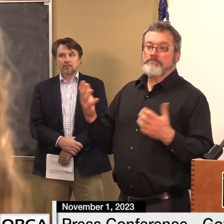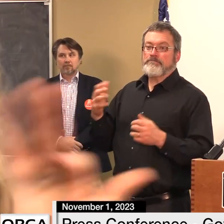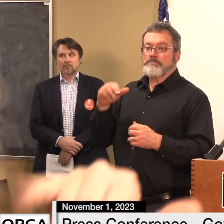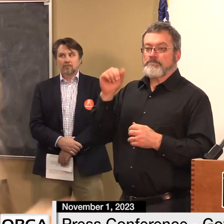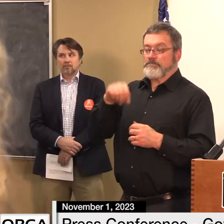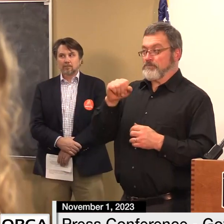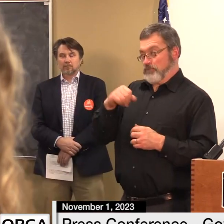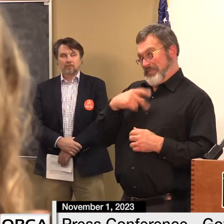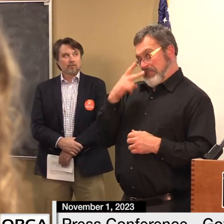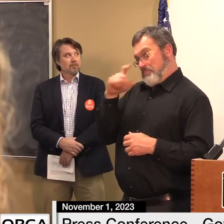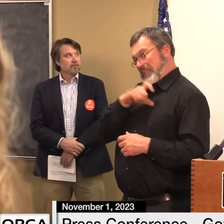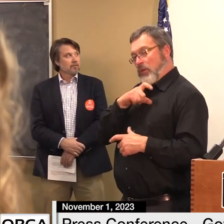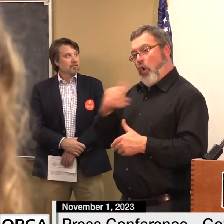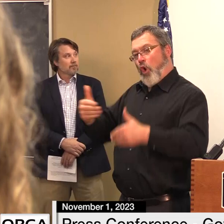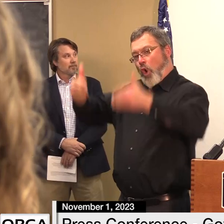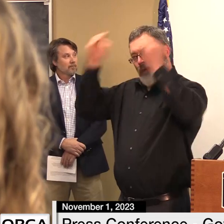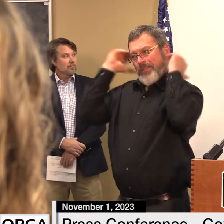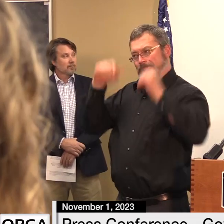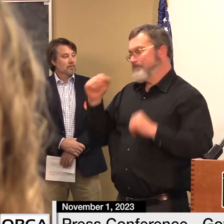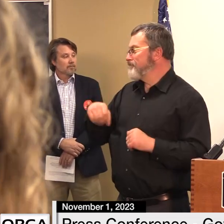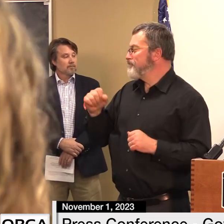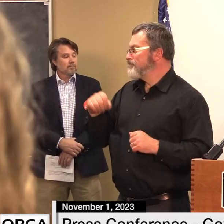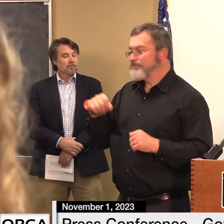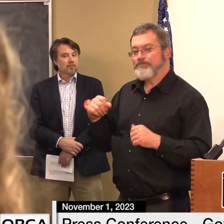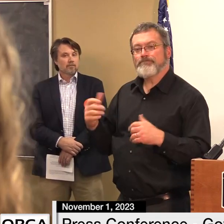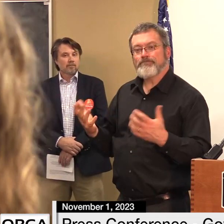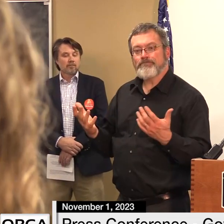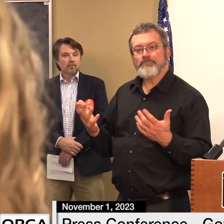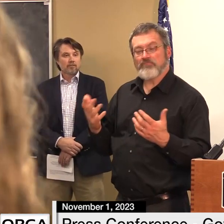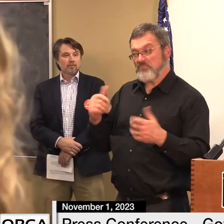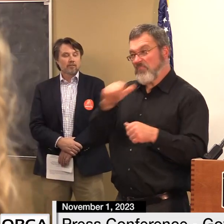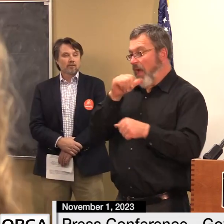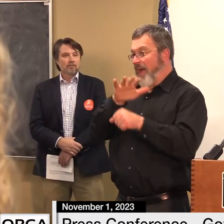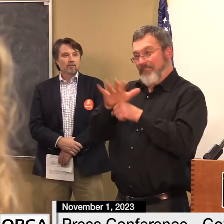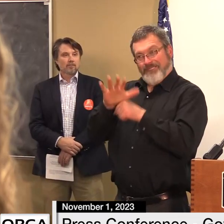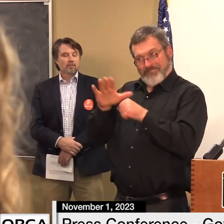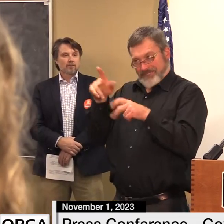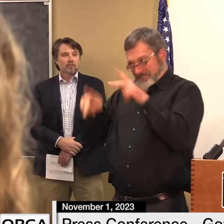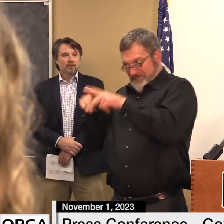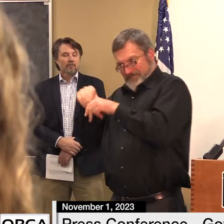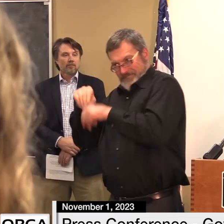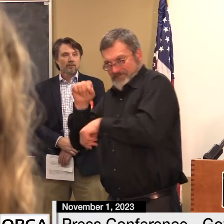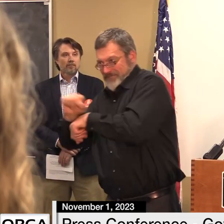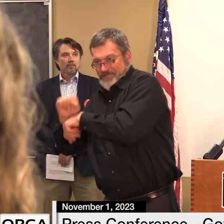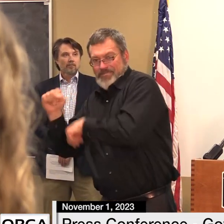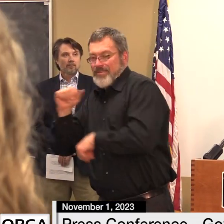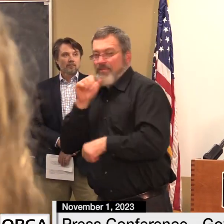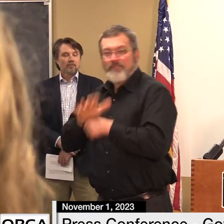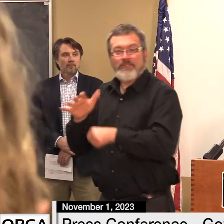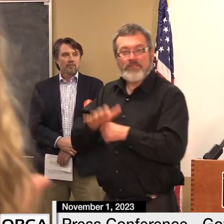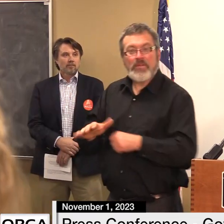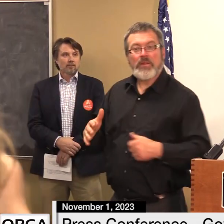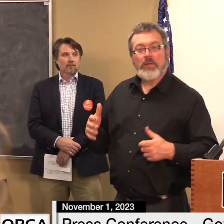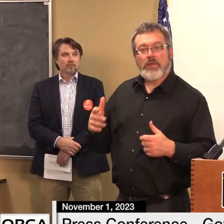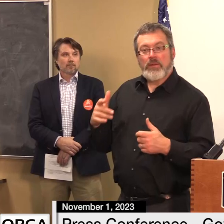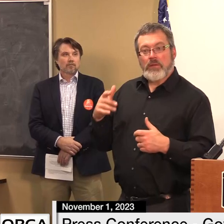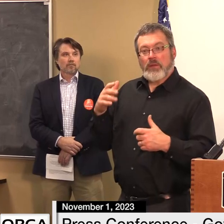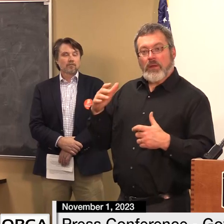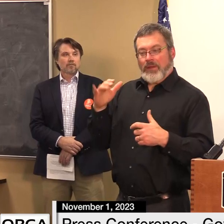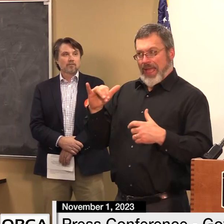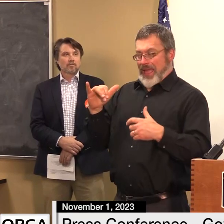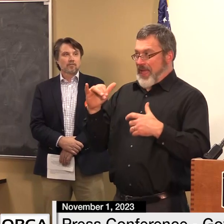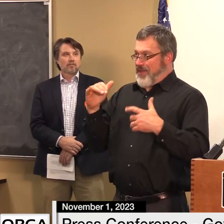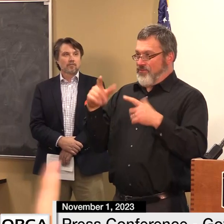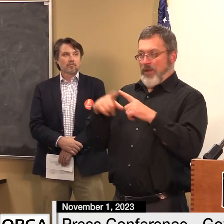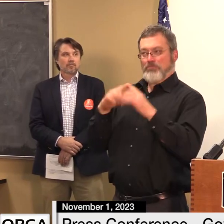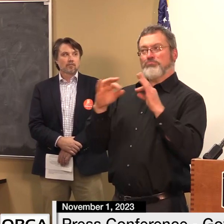some respects. We don't have enough troopers to fill the need on a good day. So I